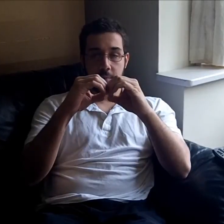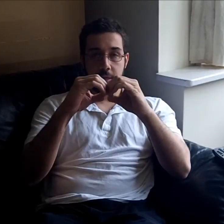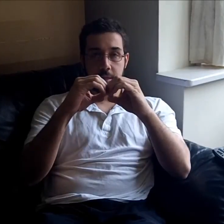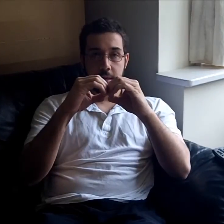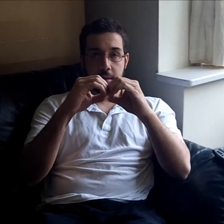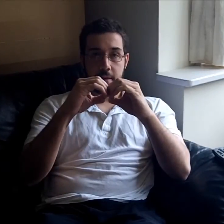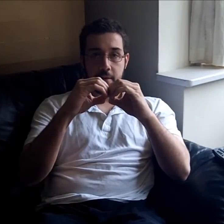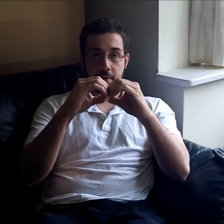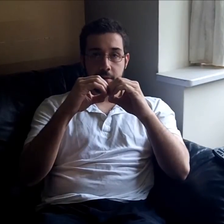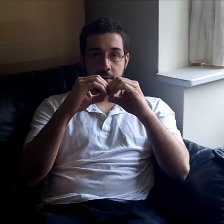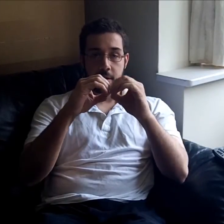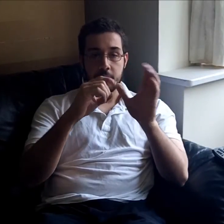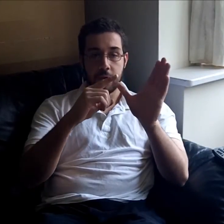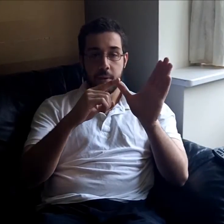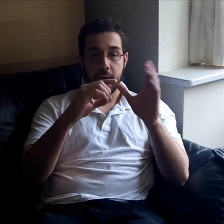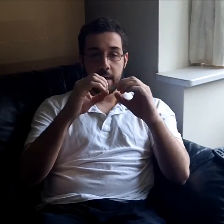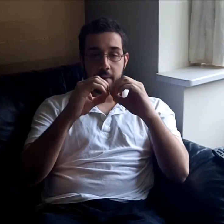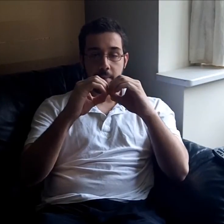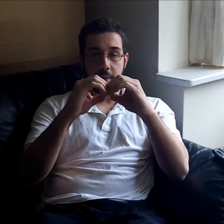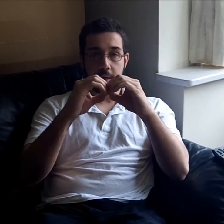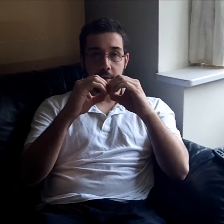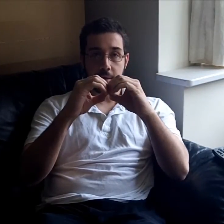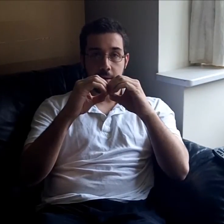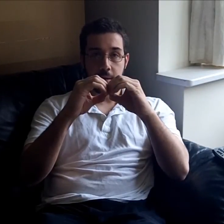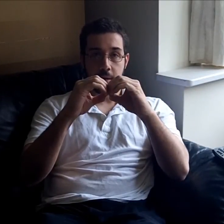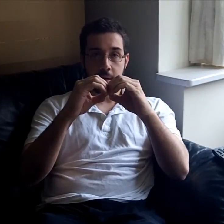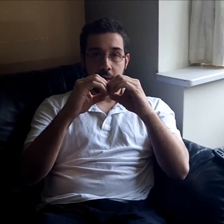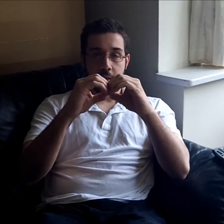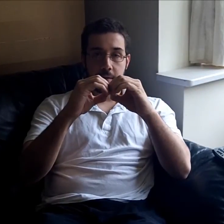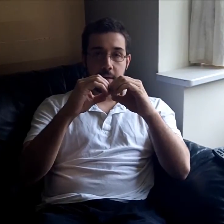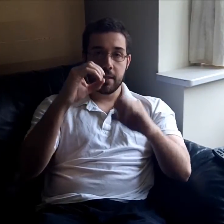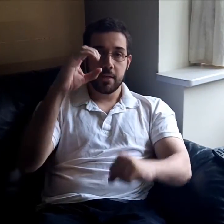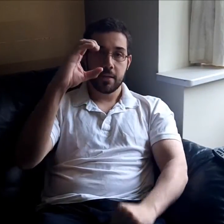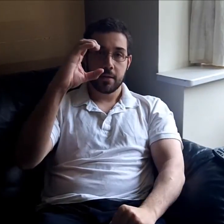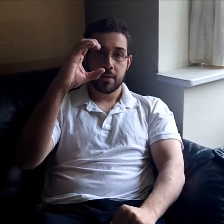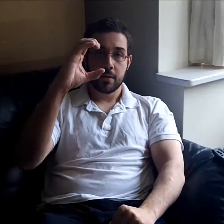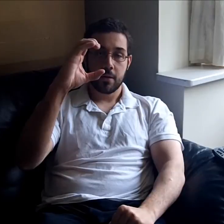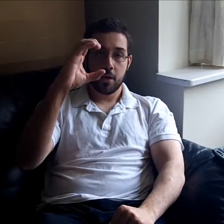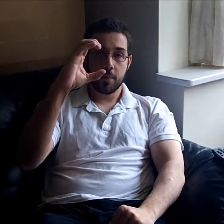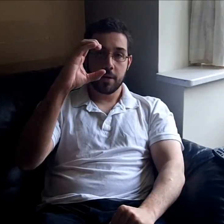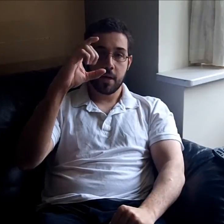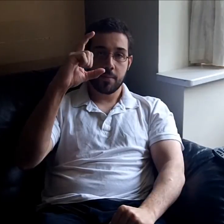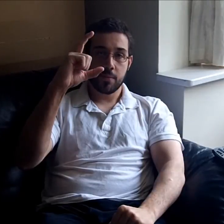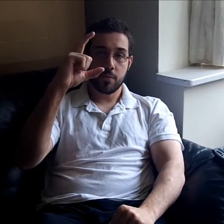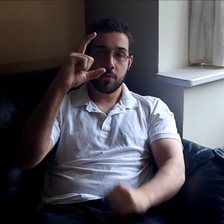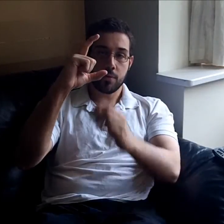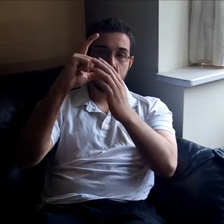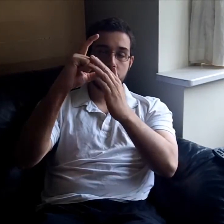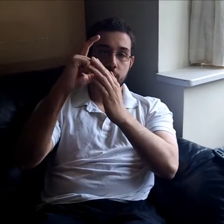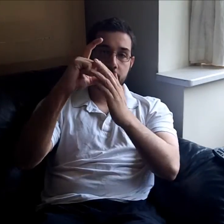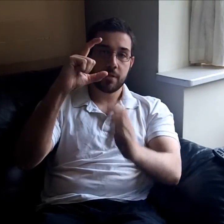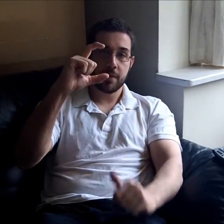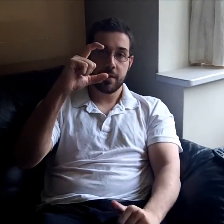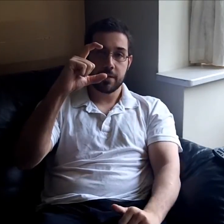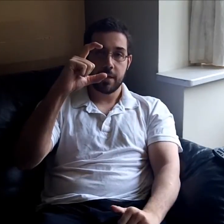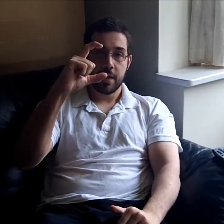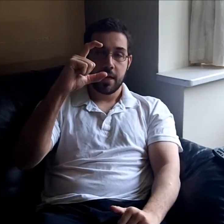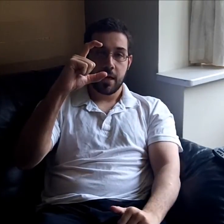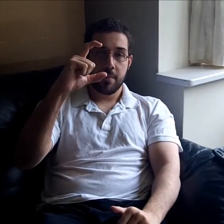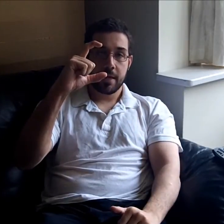pressed together. So A, B. C, open cup, or you can drop these fingers and make a